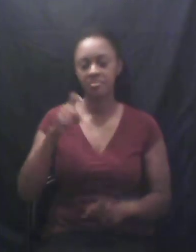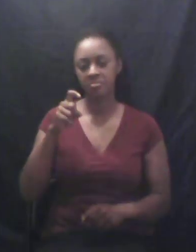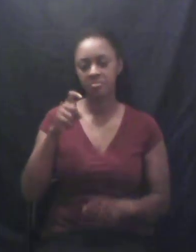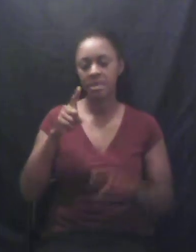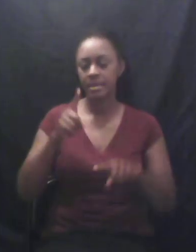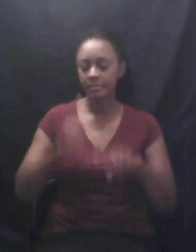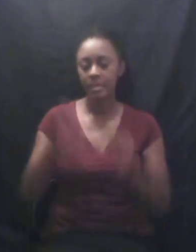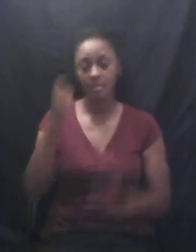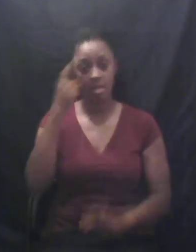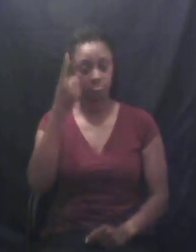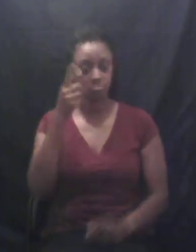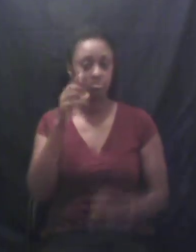easier to lip read.